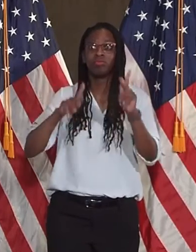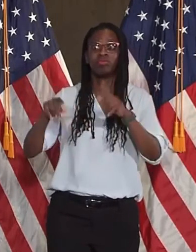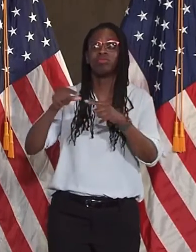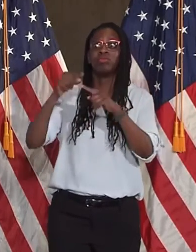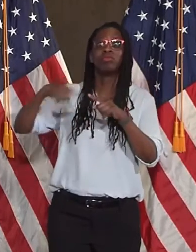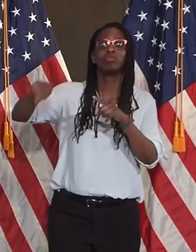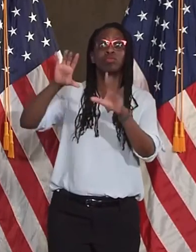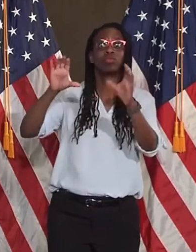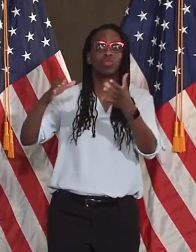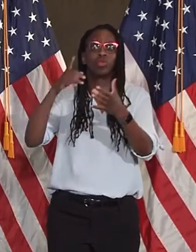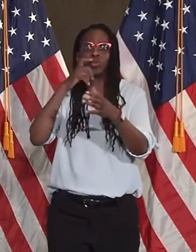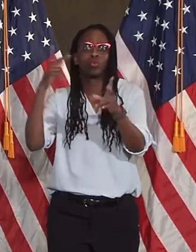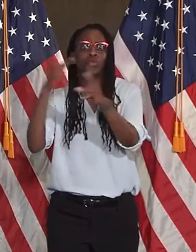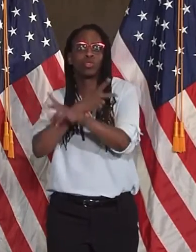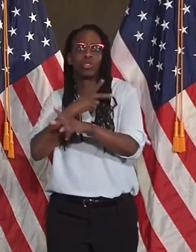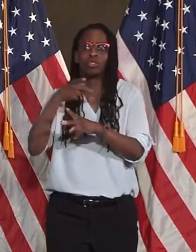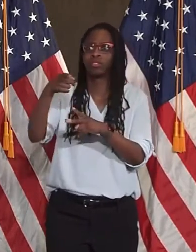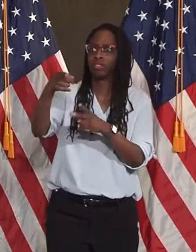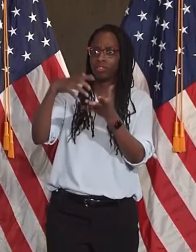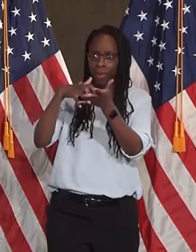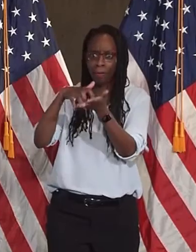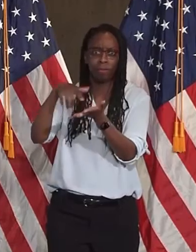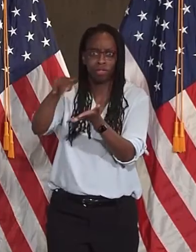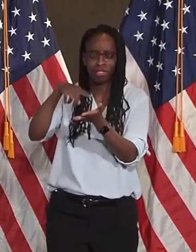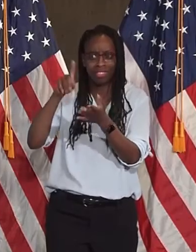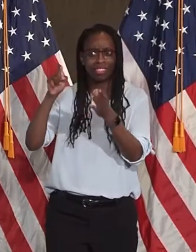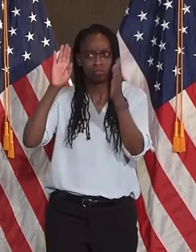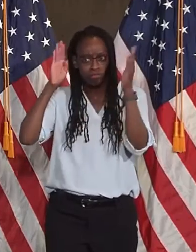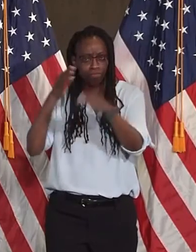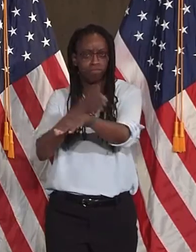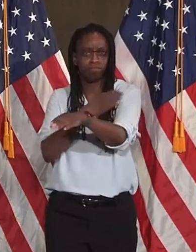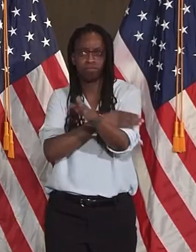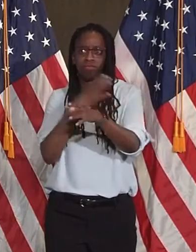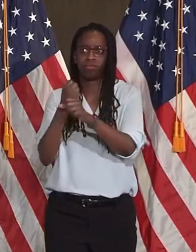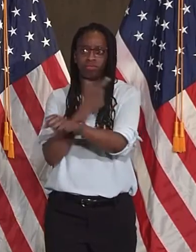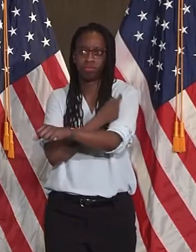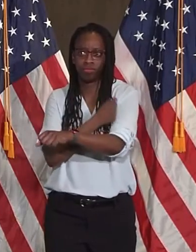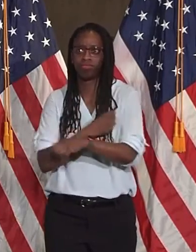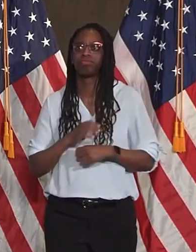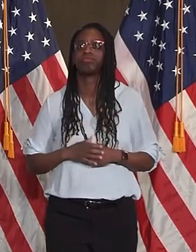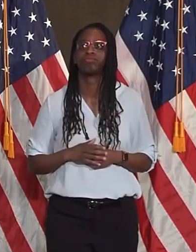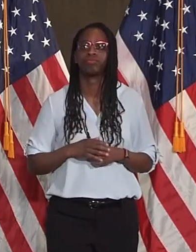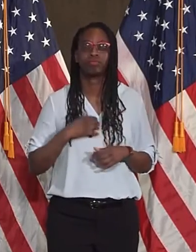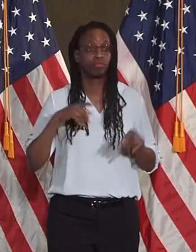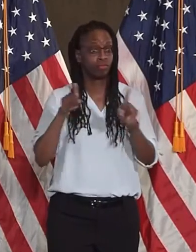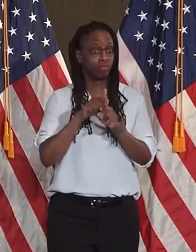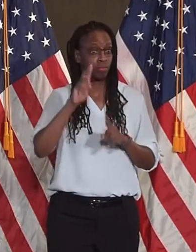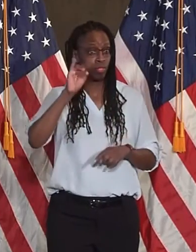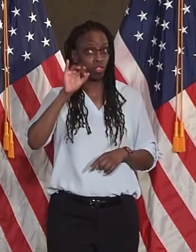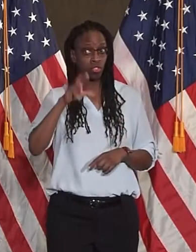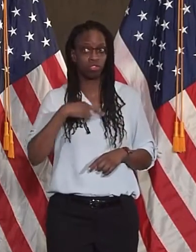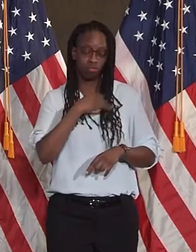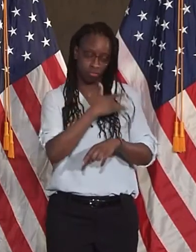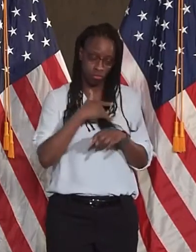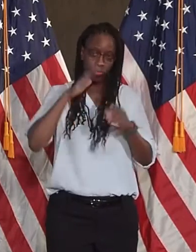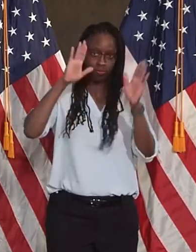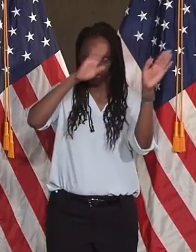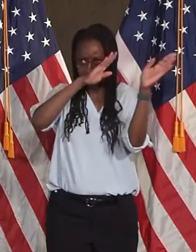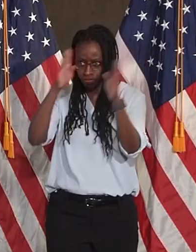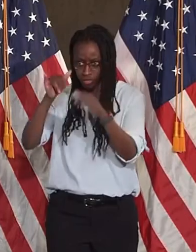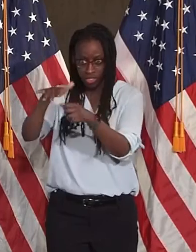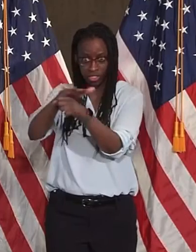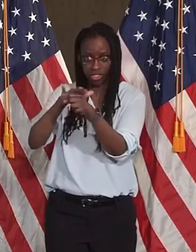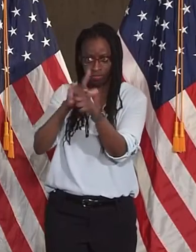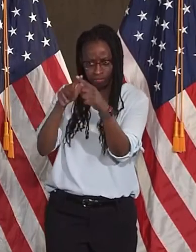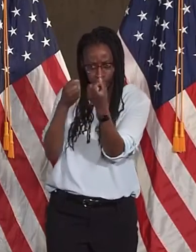will partner with our federal, state, and local community leaders to support increased testing and vaccinations across